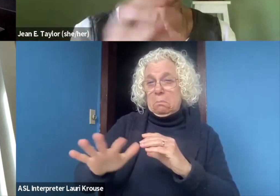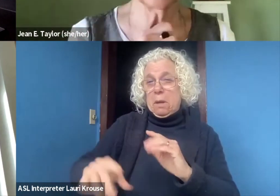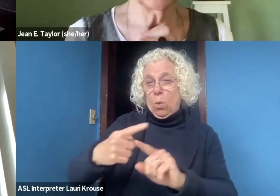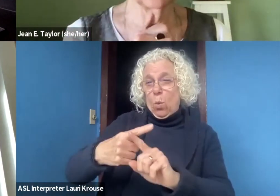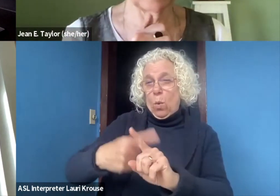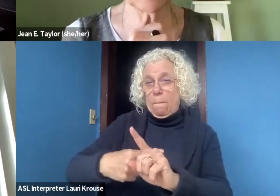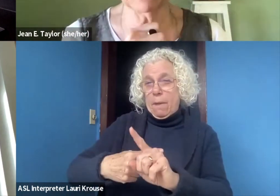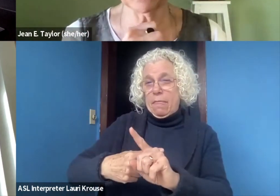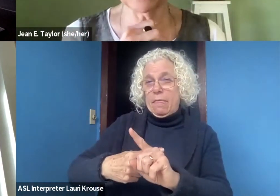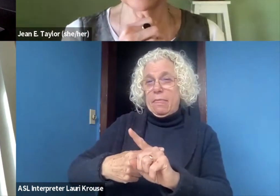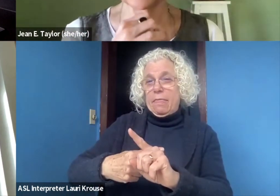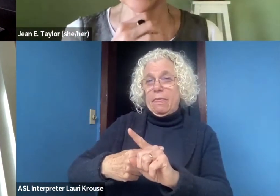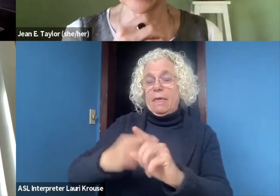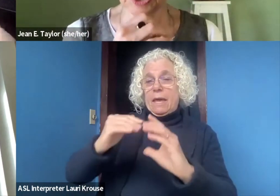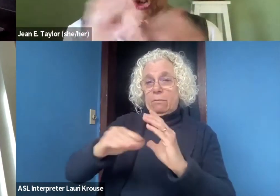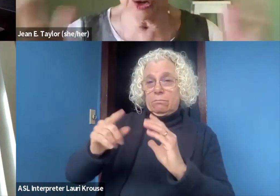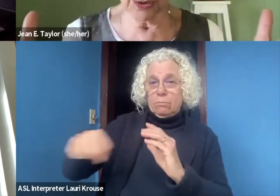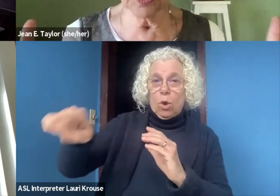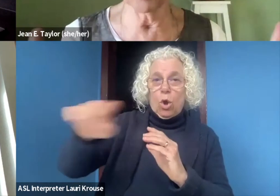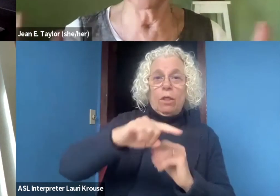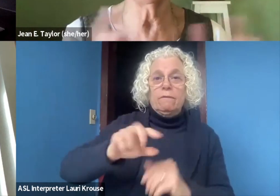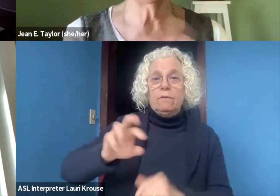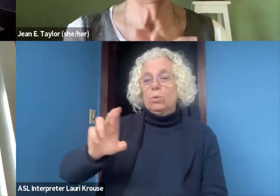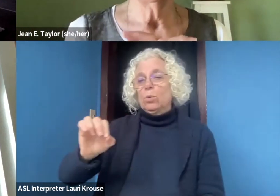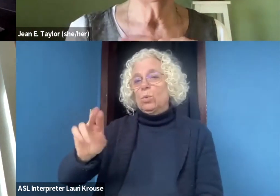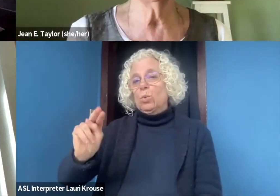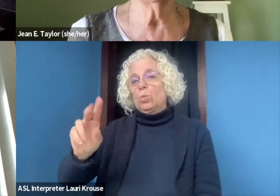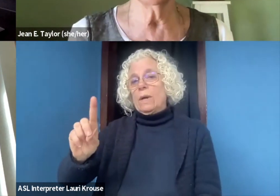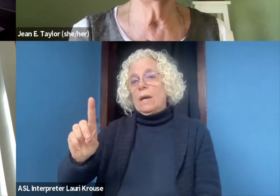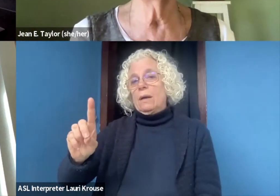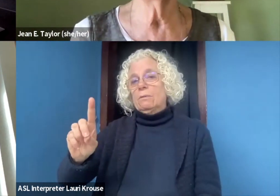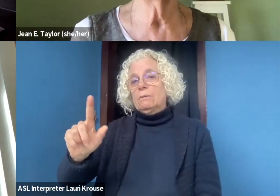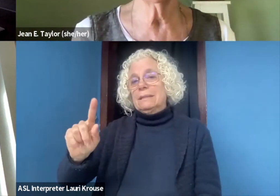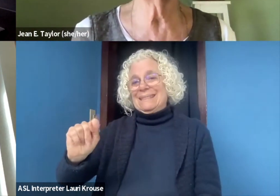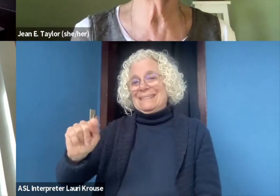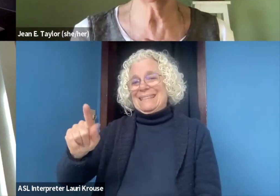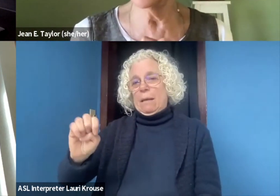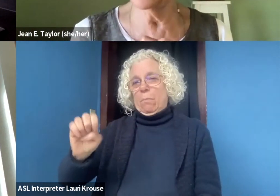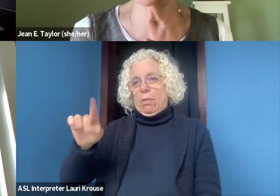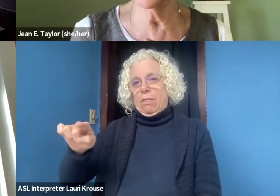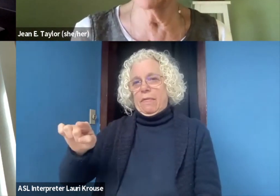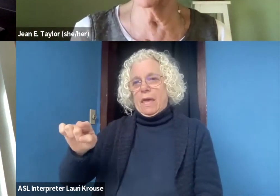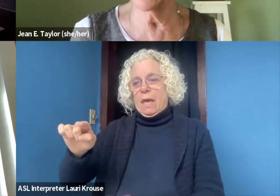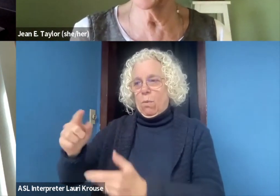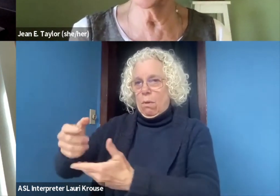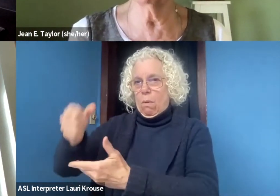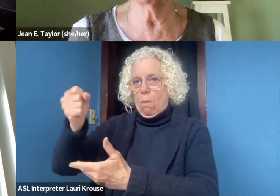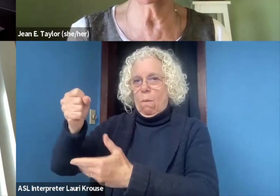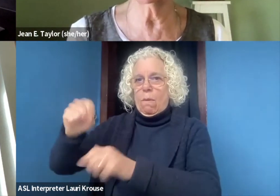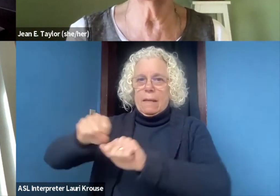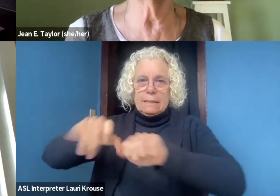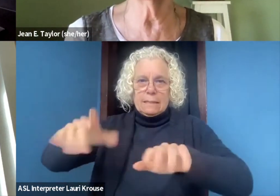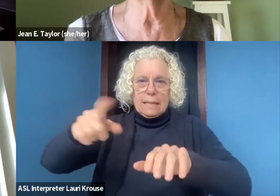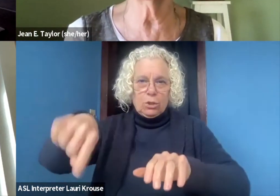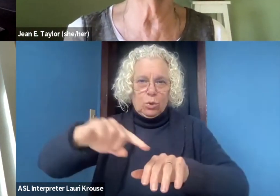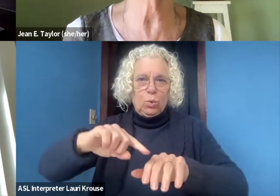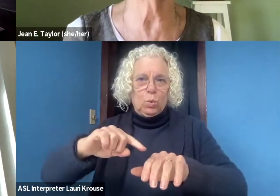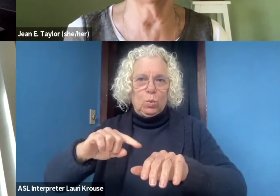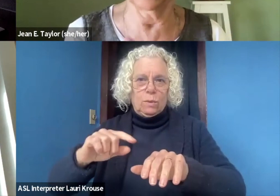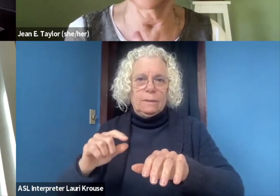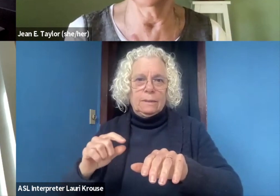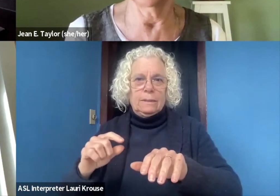it to the Roundtable to send it to you all to see if we can continue the conversation and maybe even